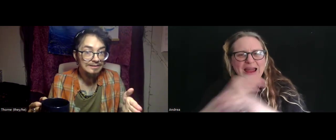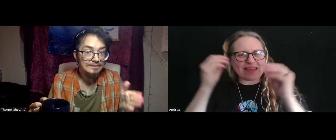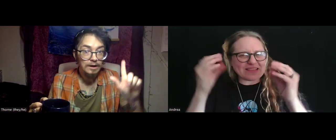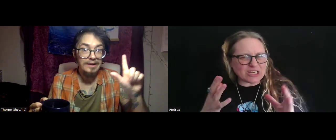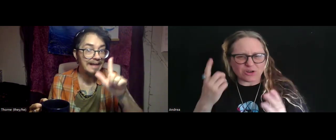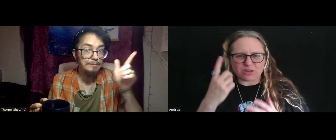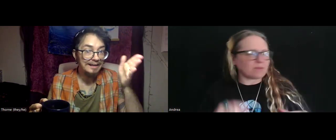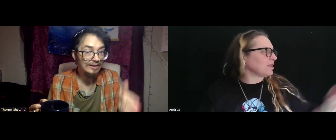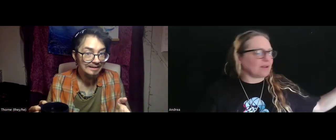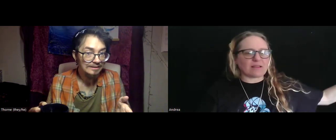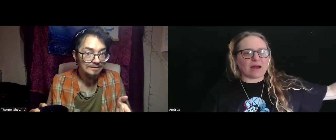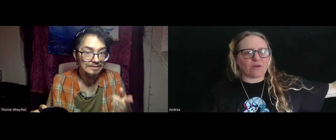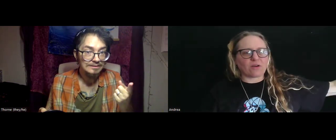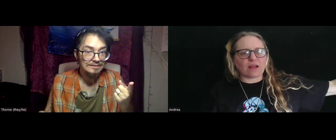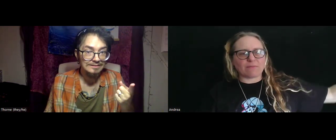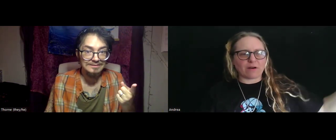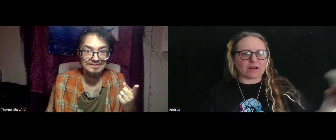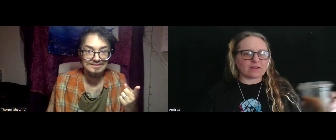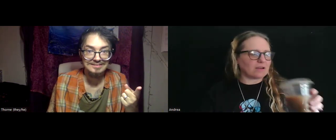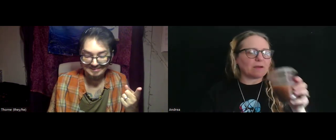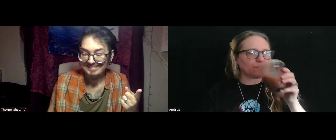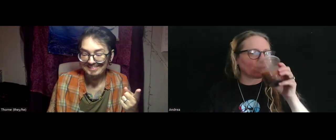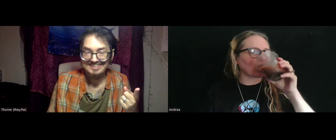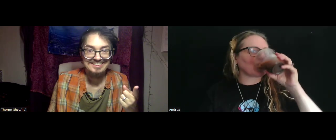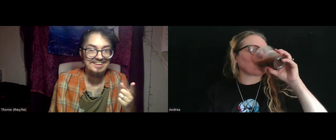math teacher or something like that, or a librarian, yeah,